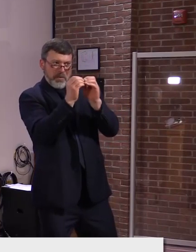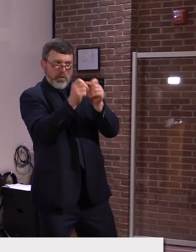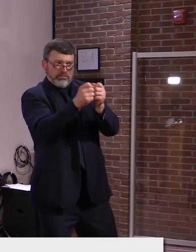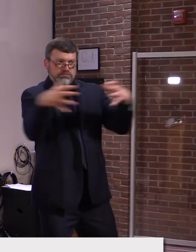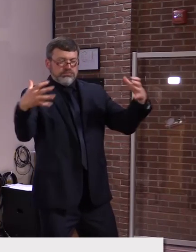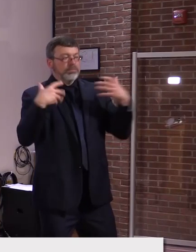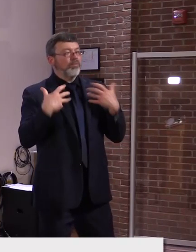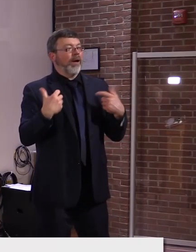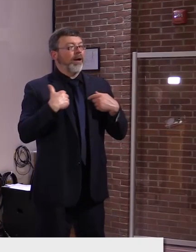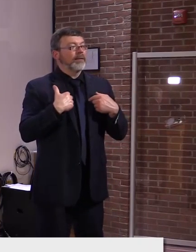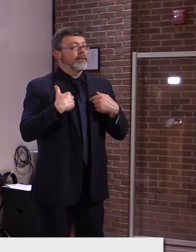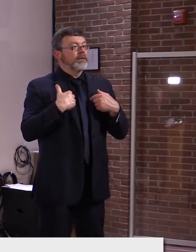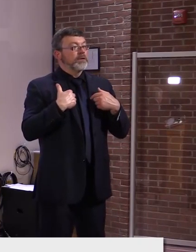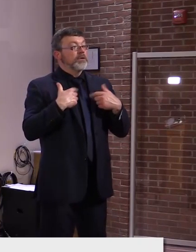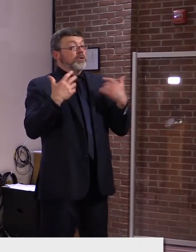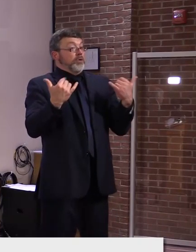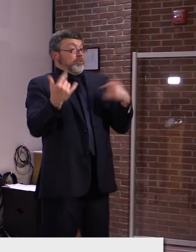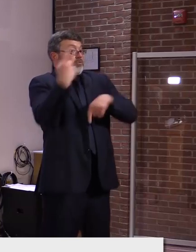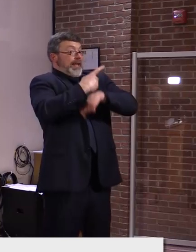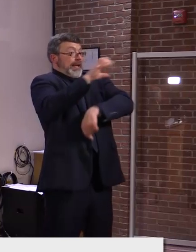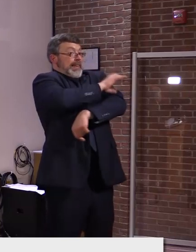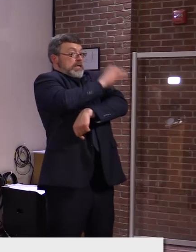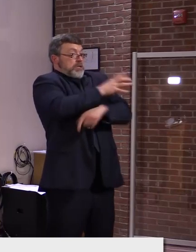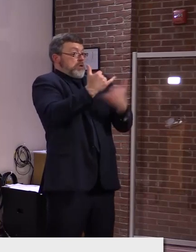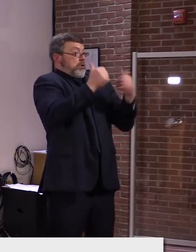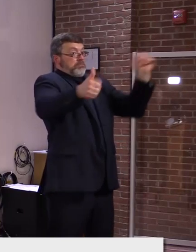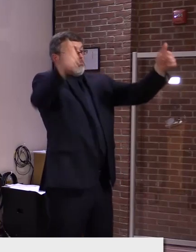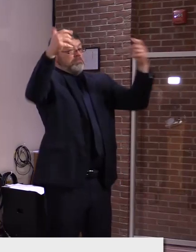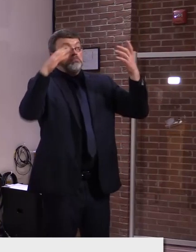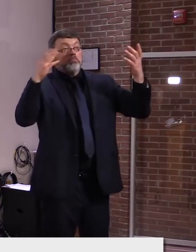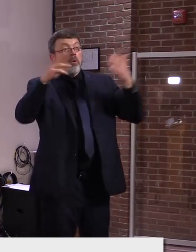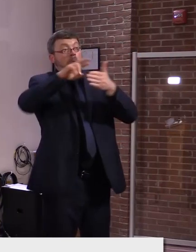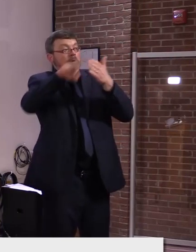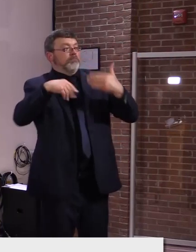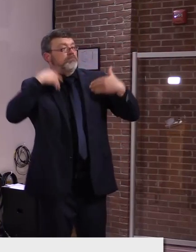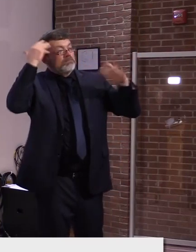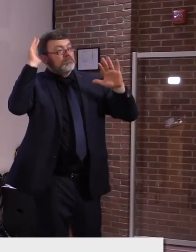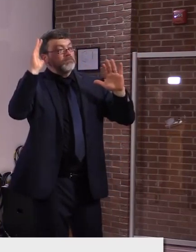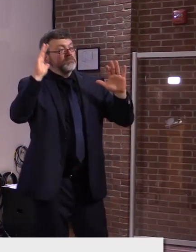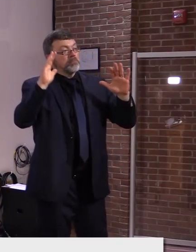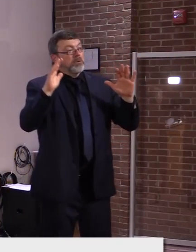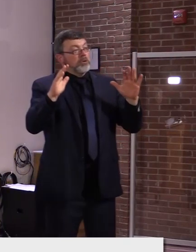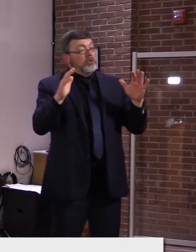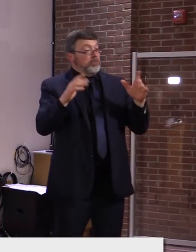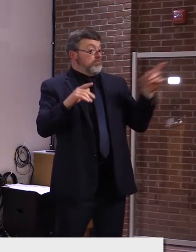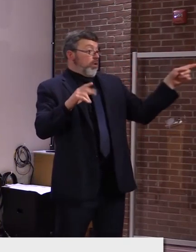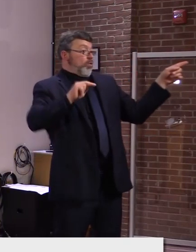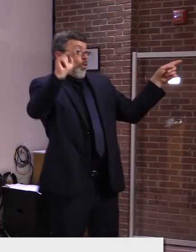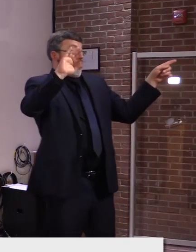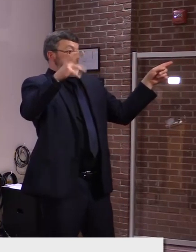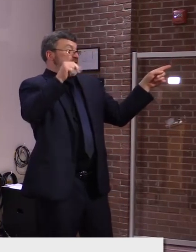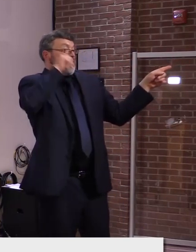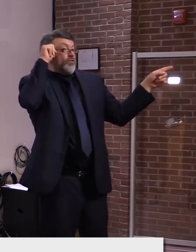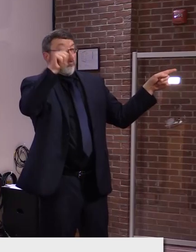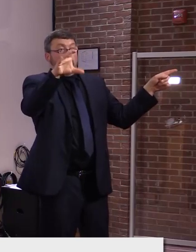it's going, but the report back to me, 105 vaccinated at North Beach across all